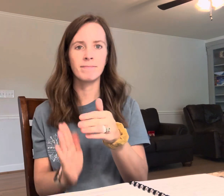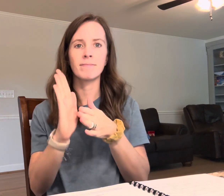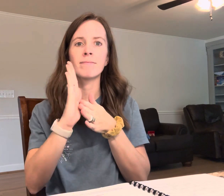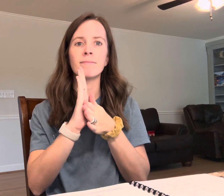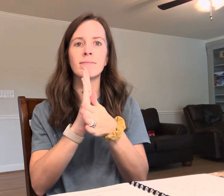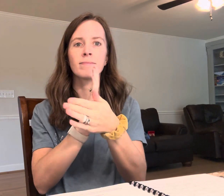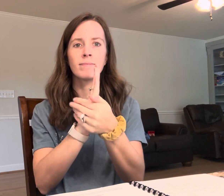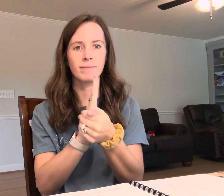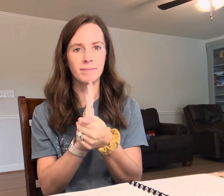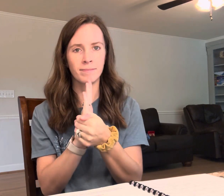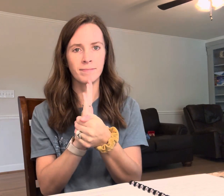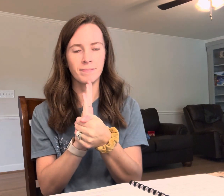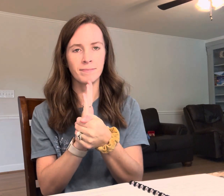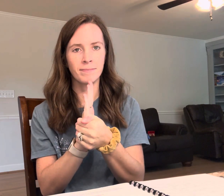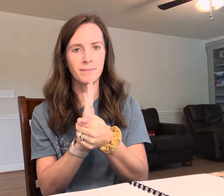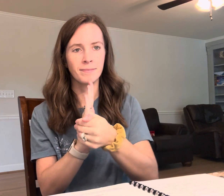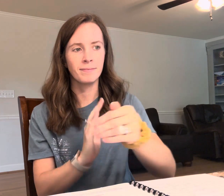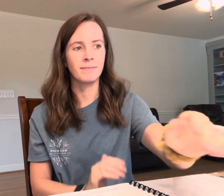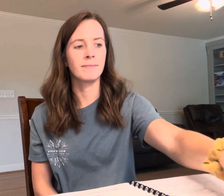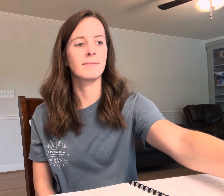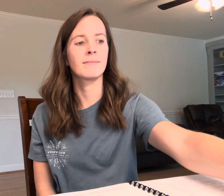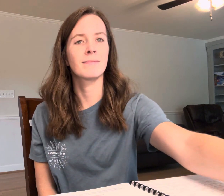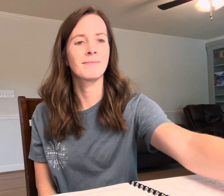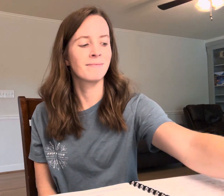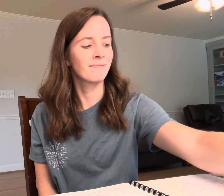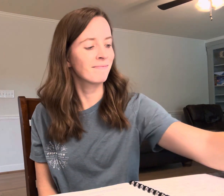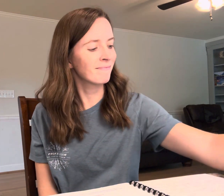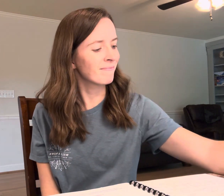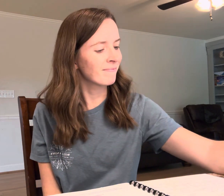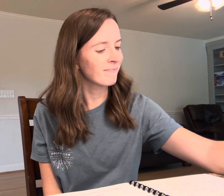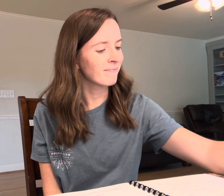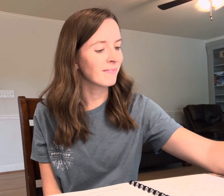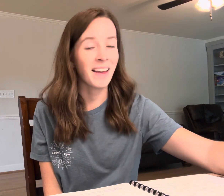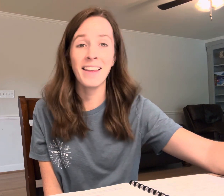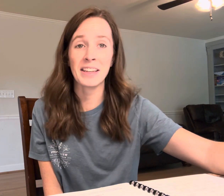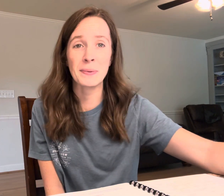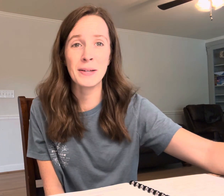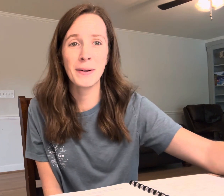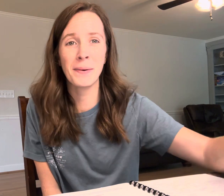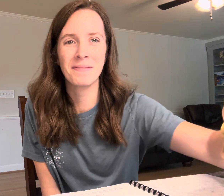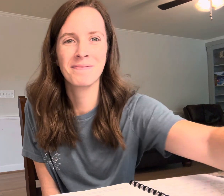commit adultery. And that's week 21.